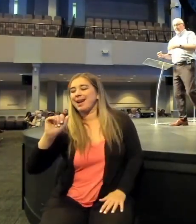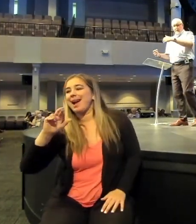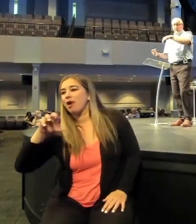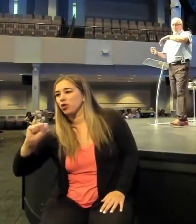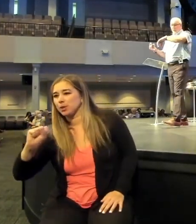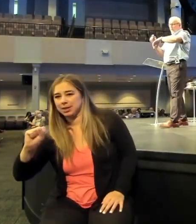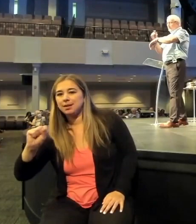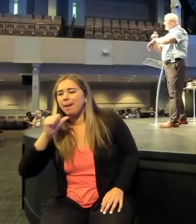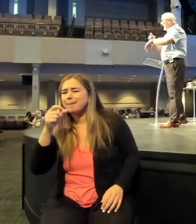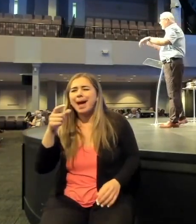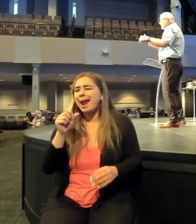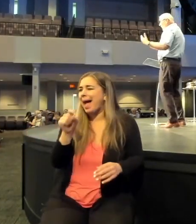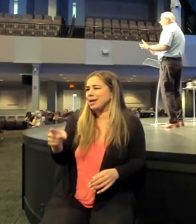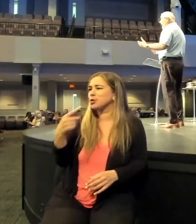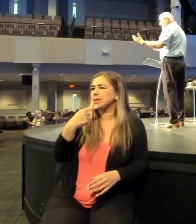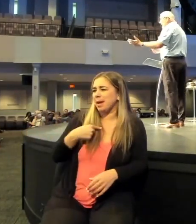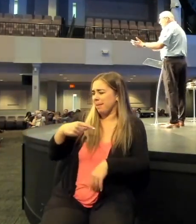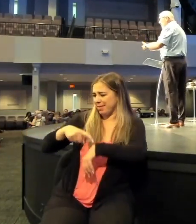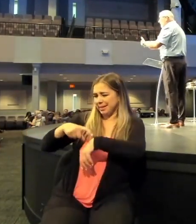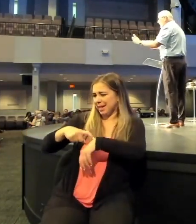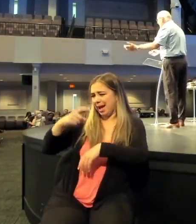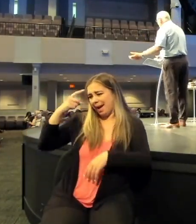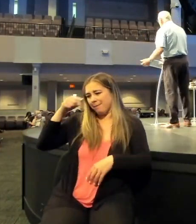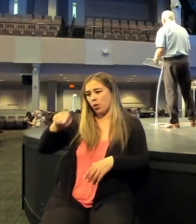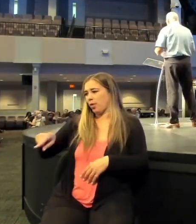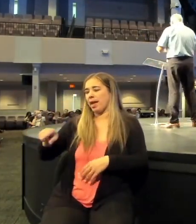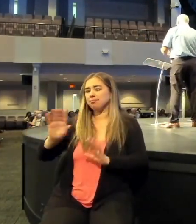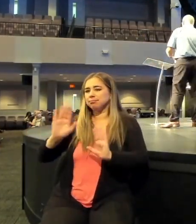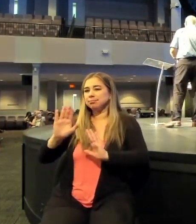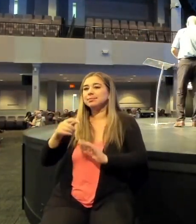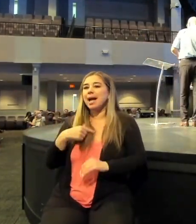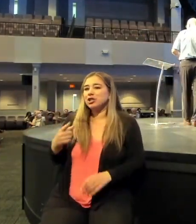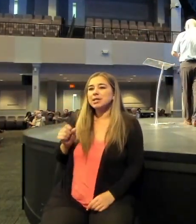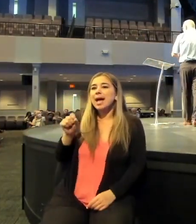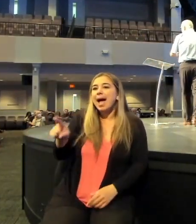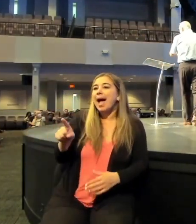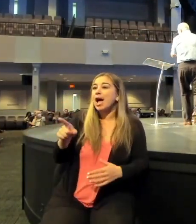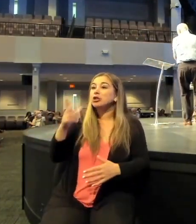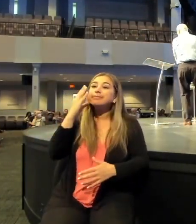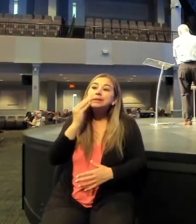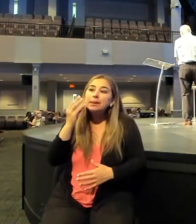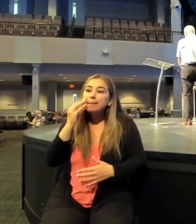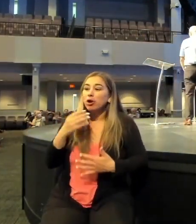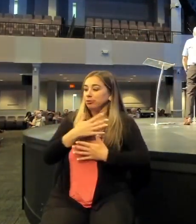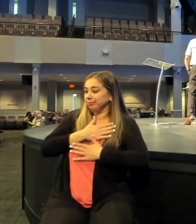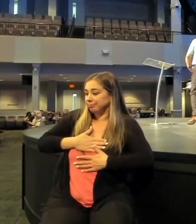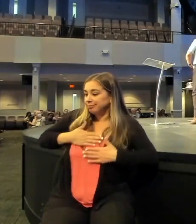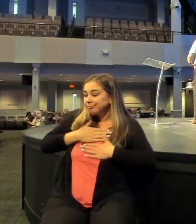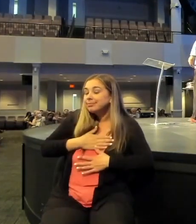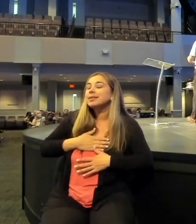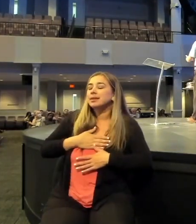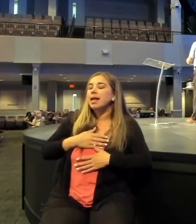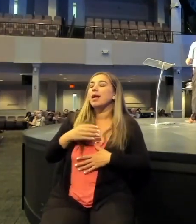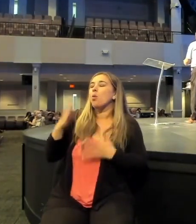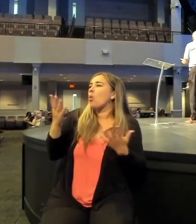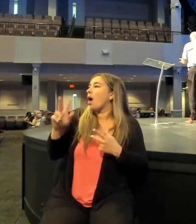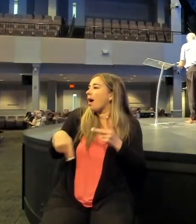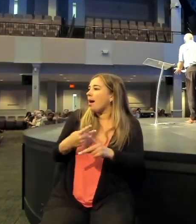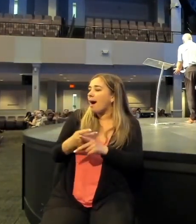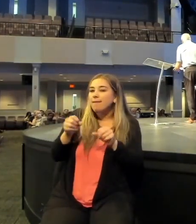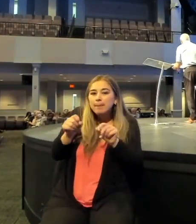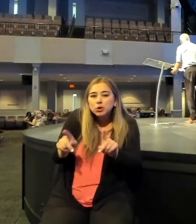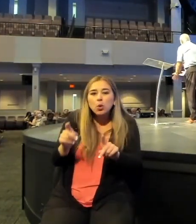not, tell me what the time on your watch said when you were there. I'm asking you about your experience. What kind of opportunity